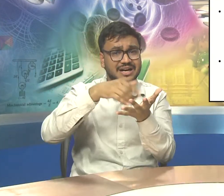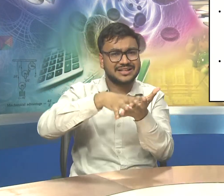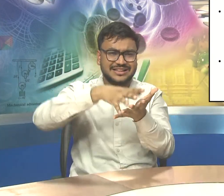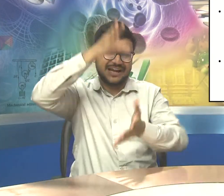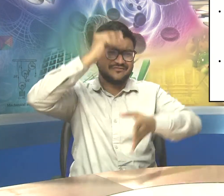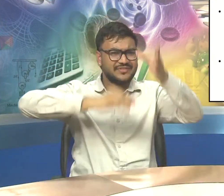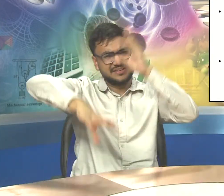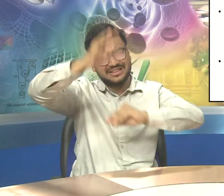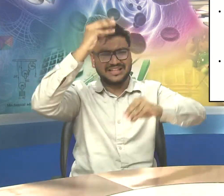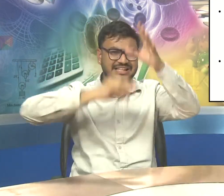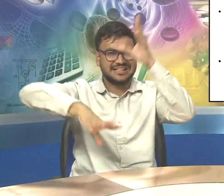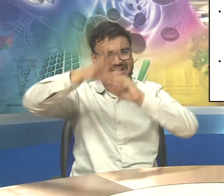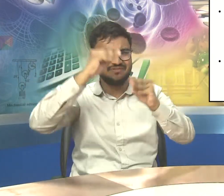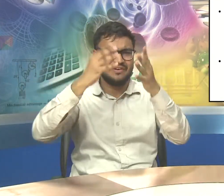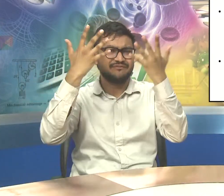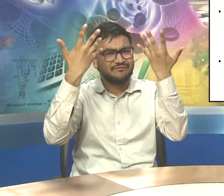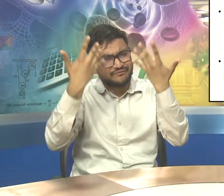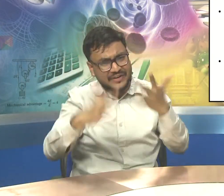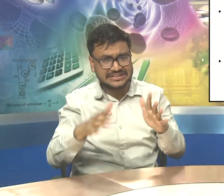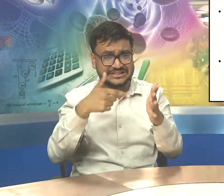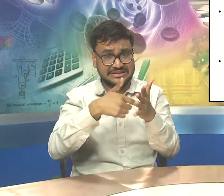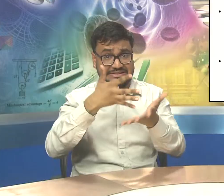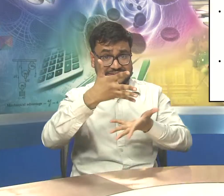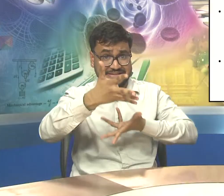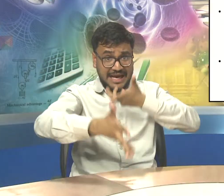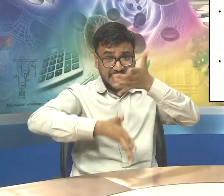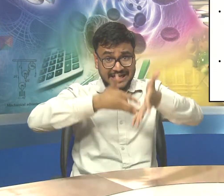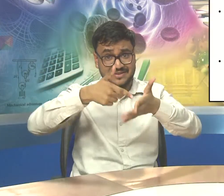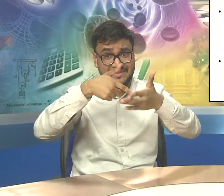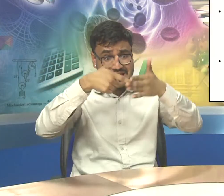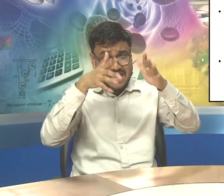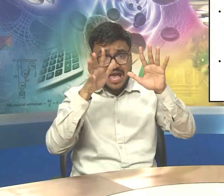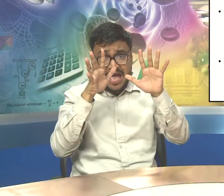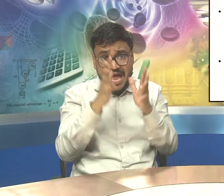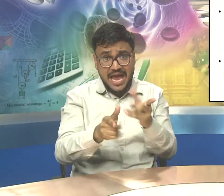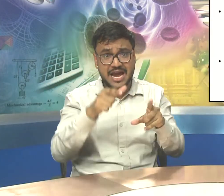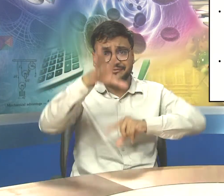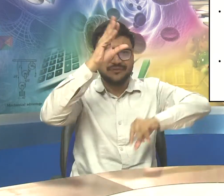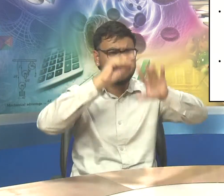However, people still need to learn the sign.